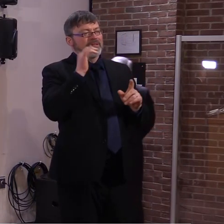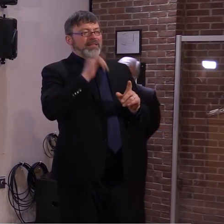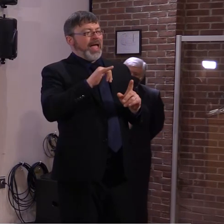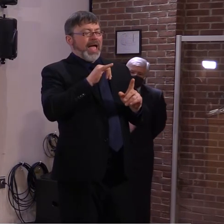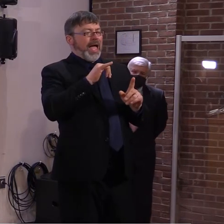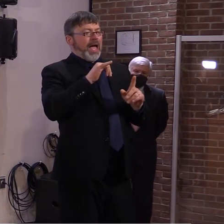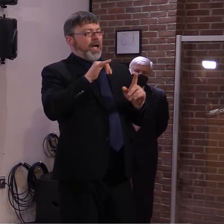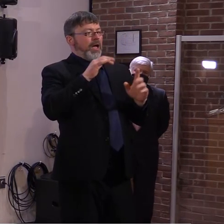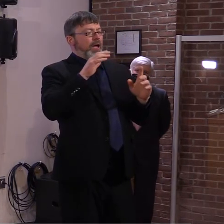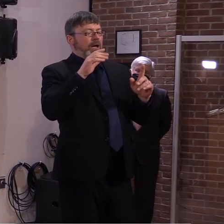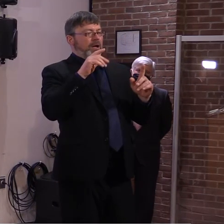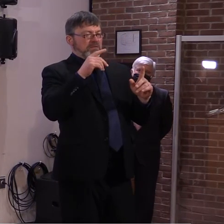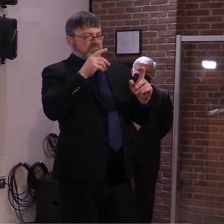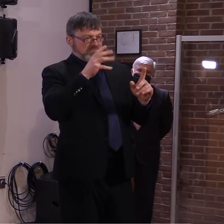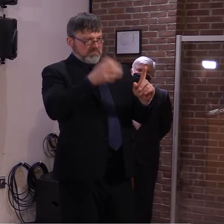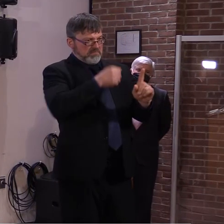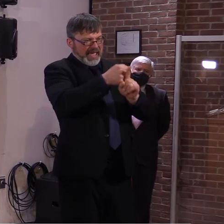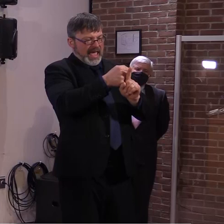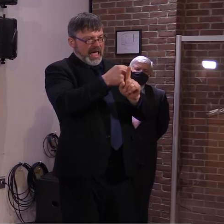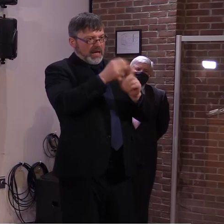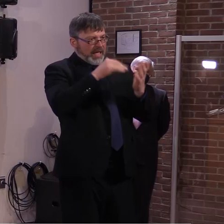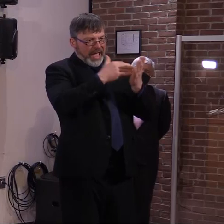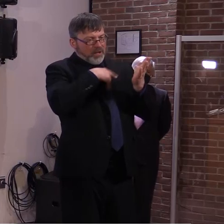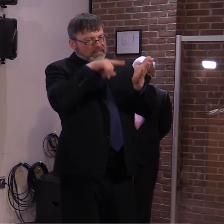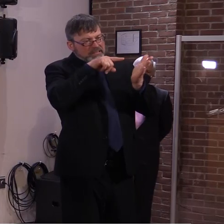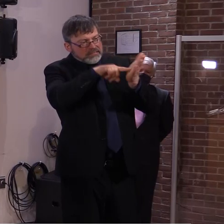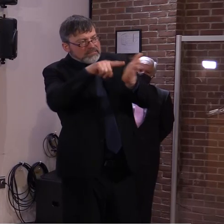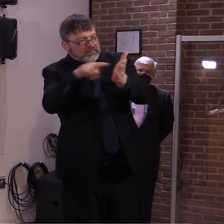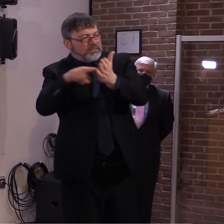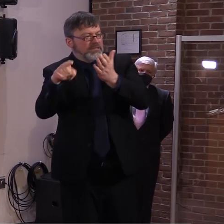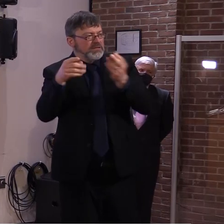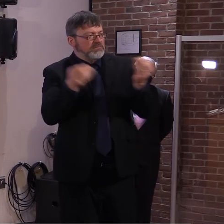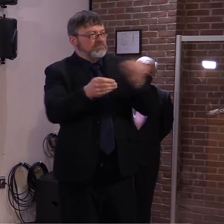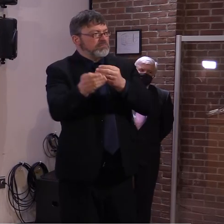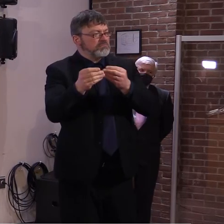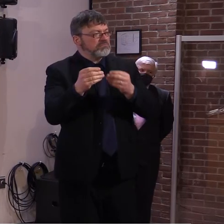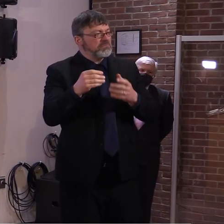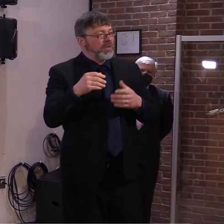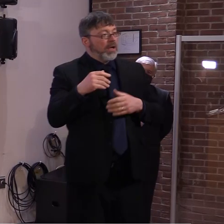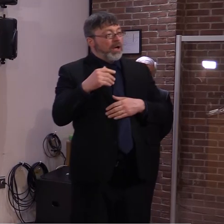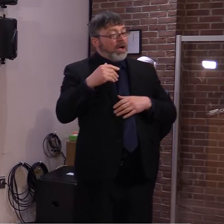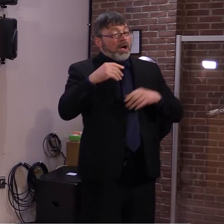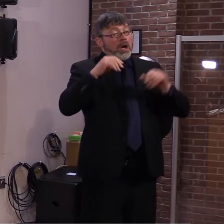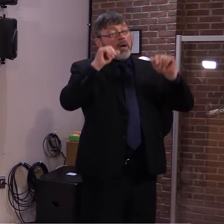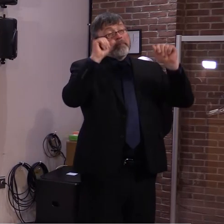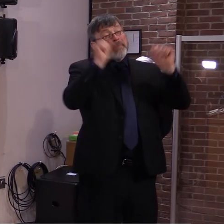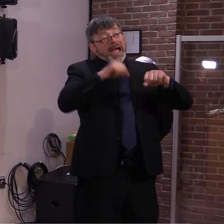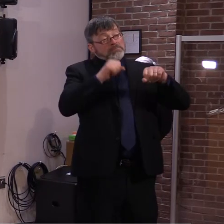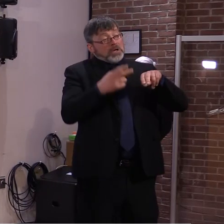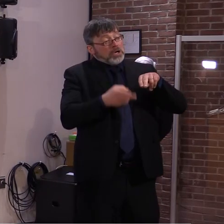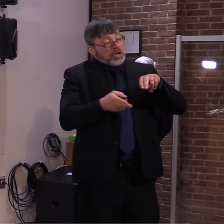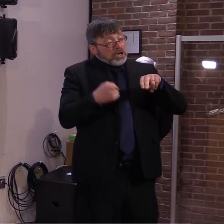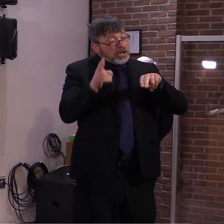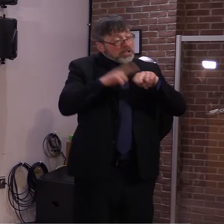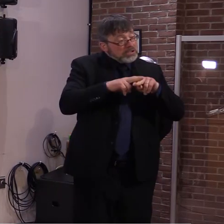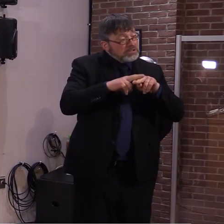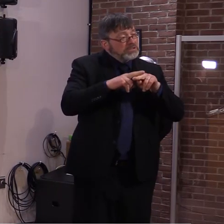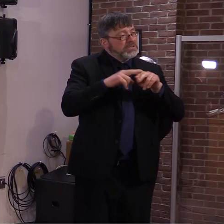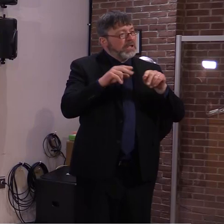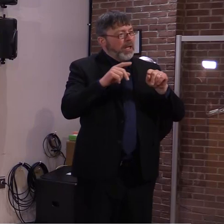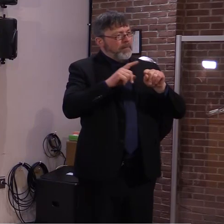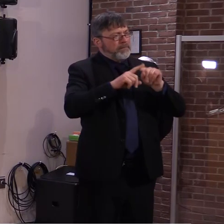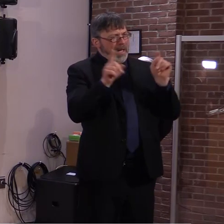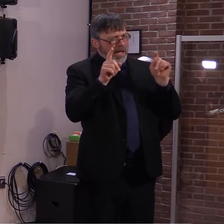change? It could, but that's not something that will be enacted initially with a change in our distancing guidance.